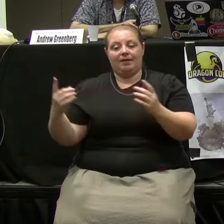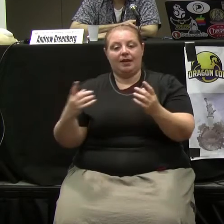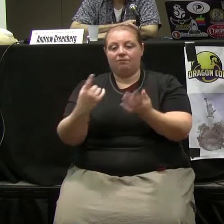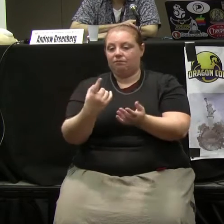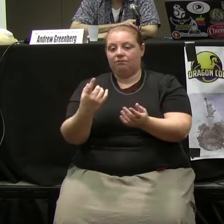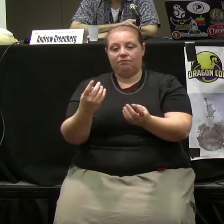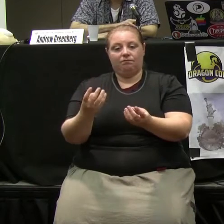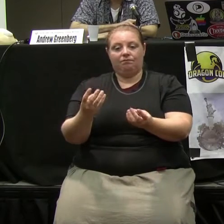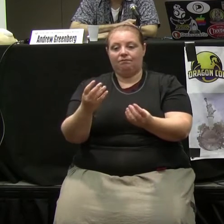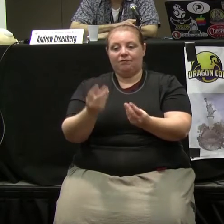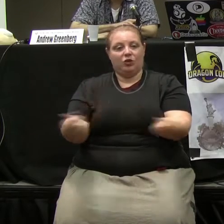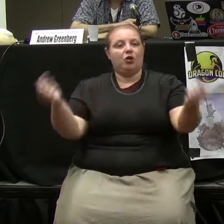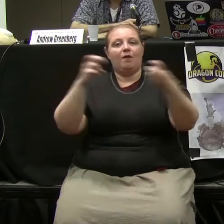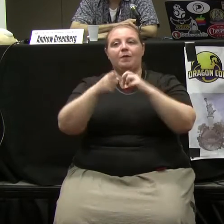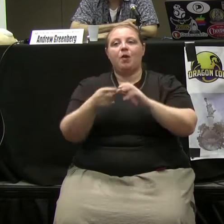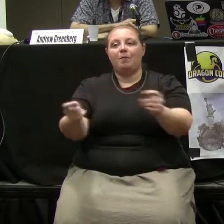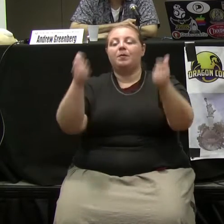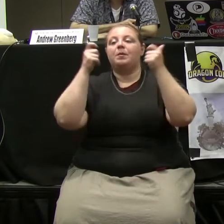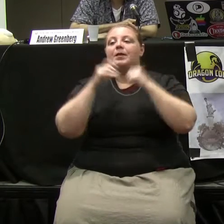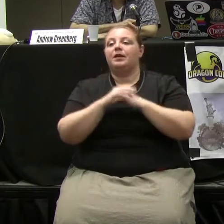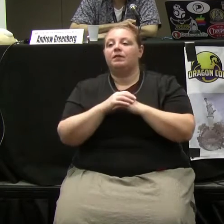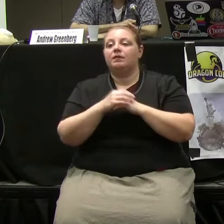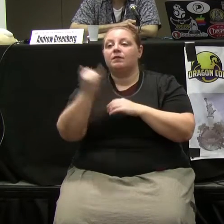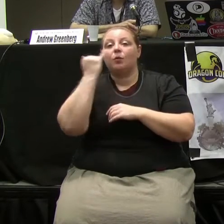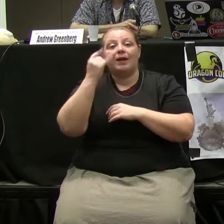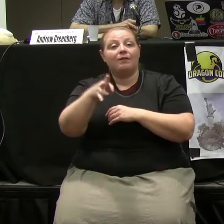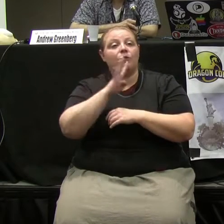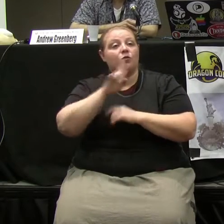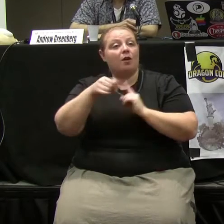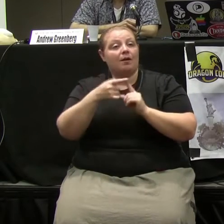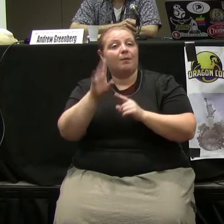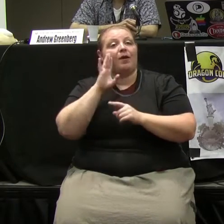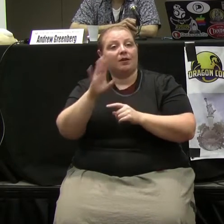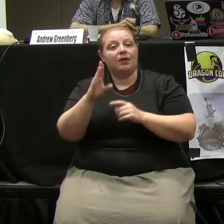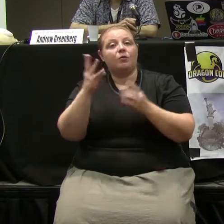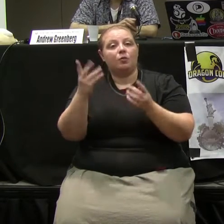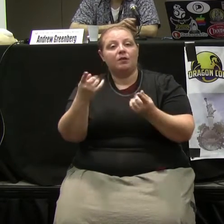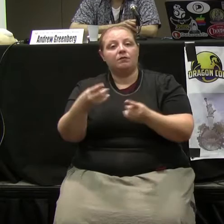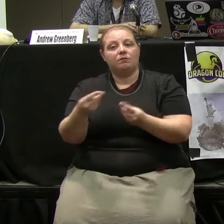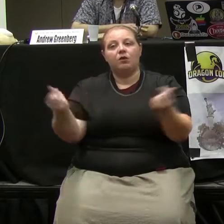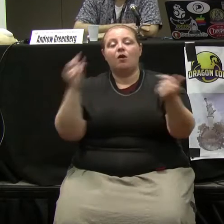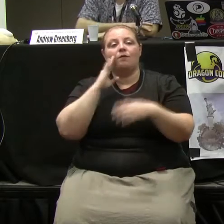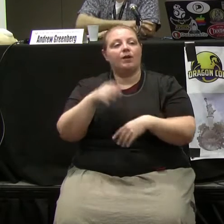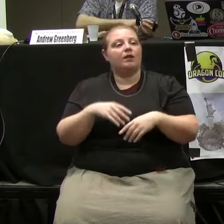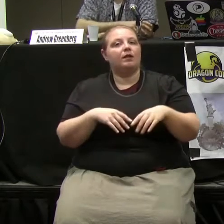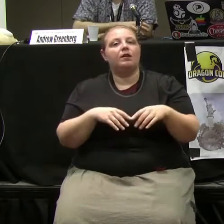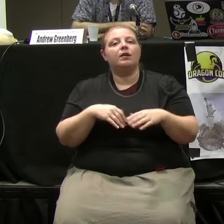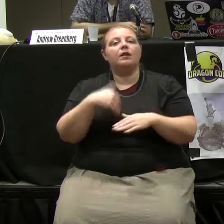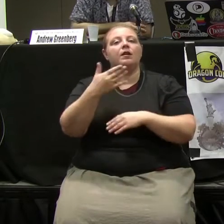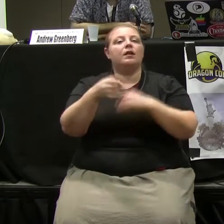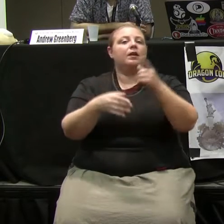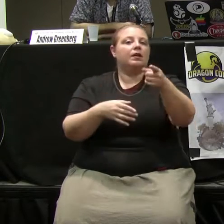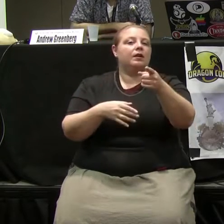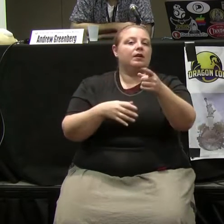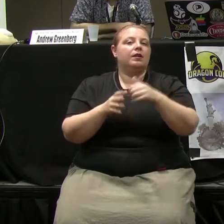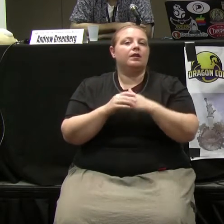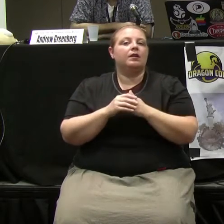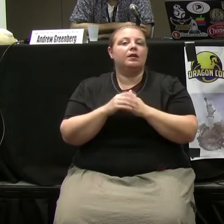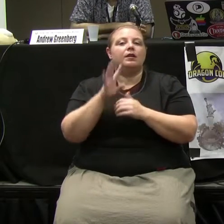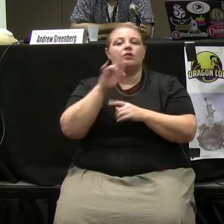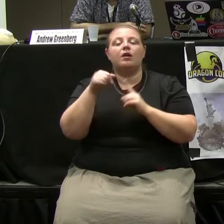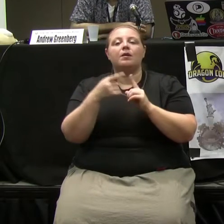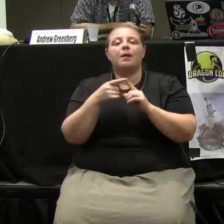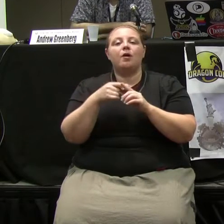So these sorts of things do happen if you raise your voice. Next question. Can you talk about